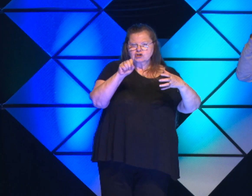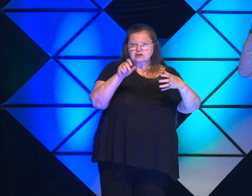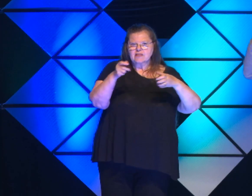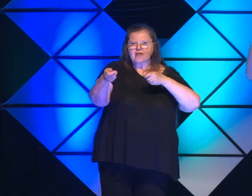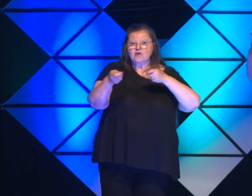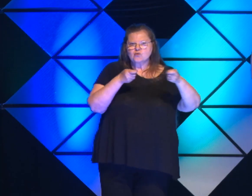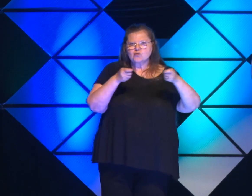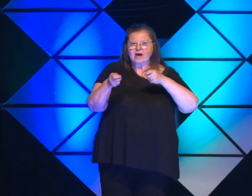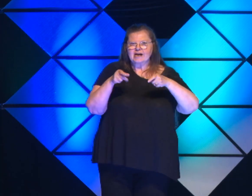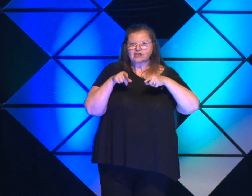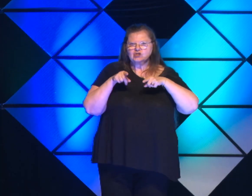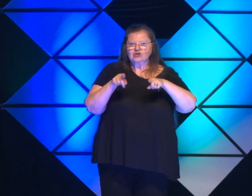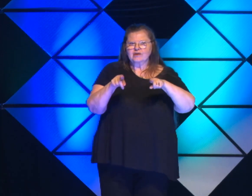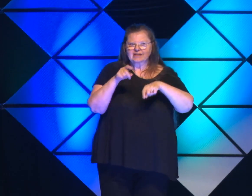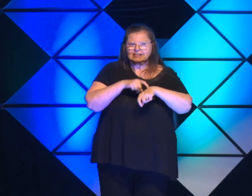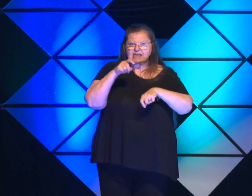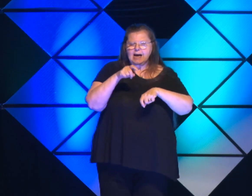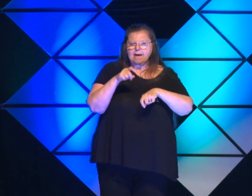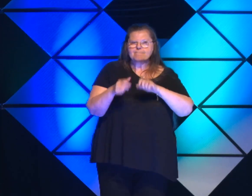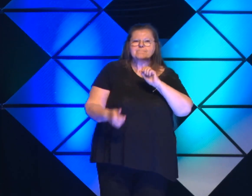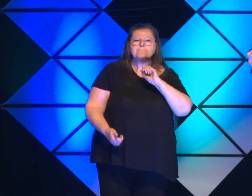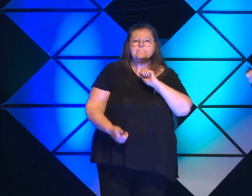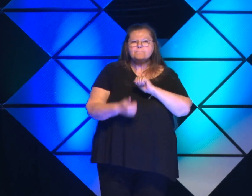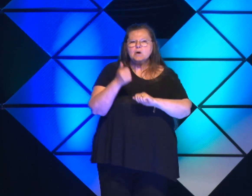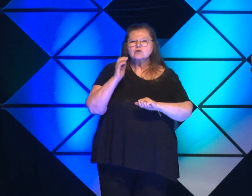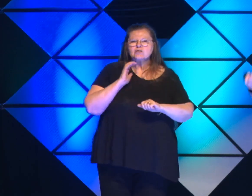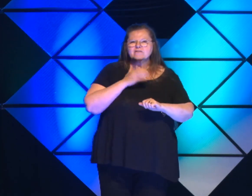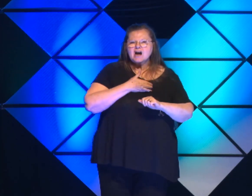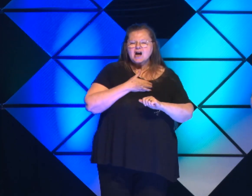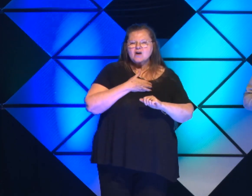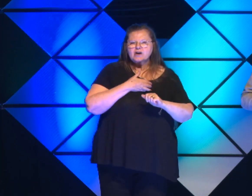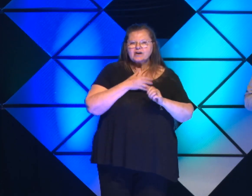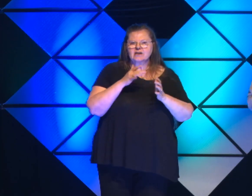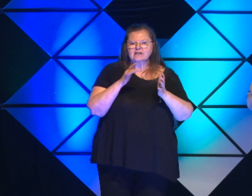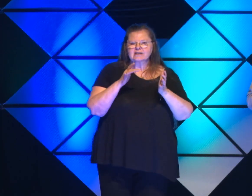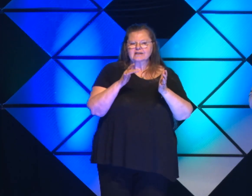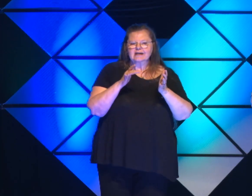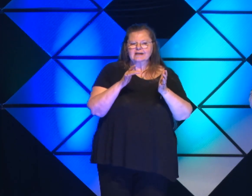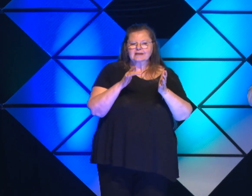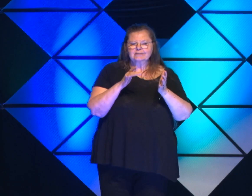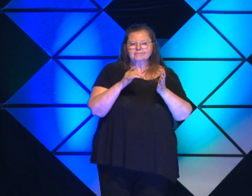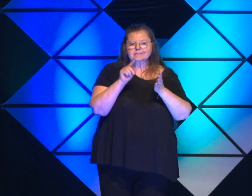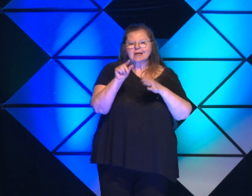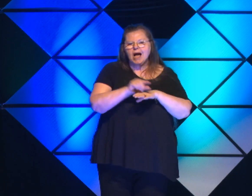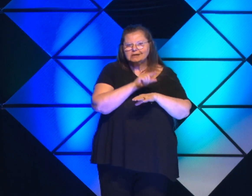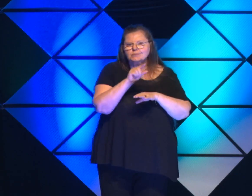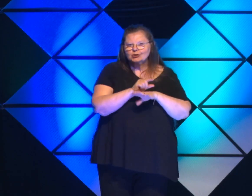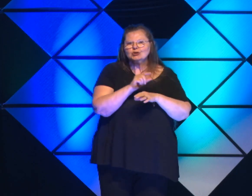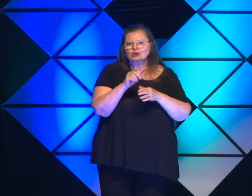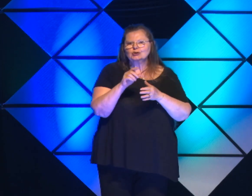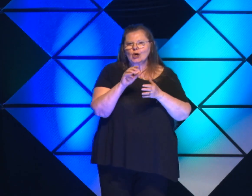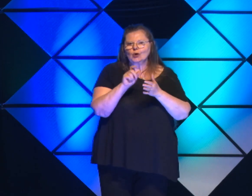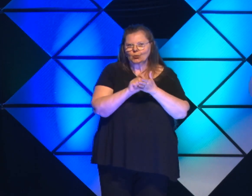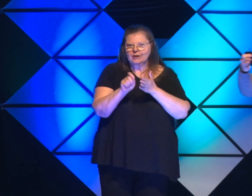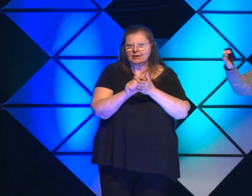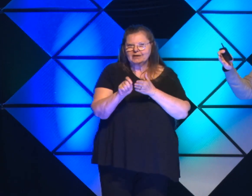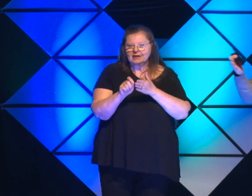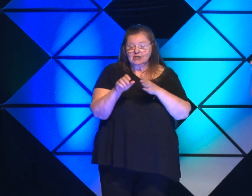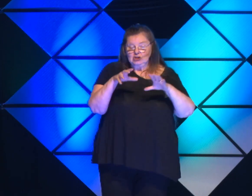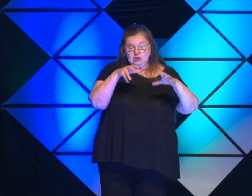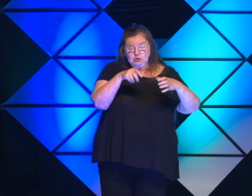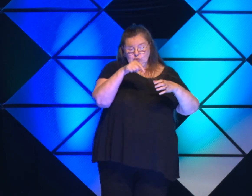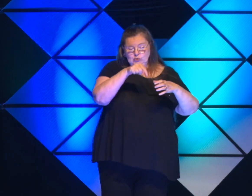the time period where most of our gospels are written. Right? And so when most of our gospels are written, there's this group